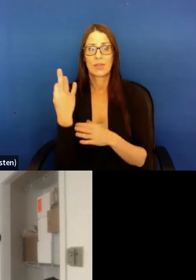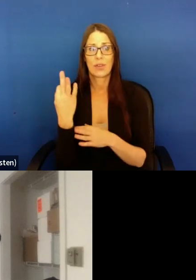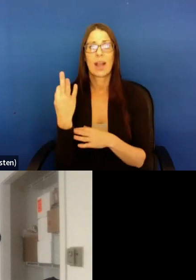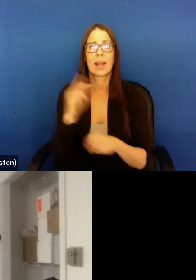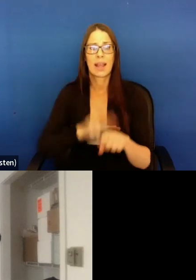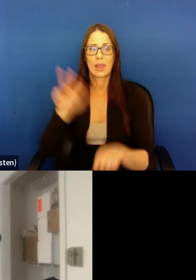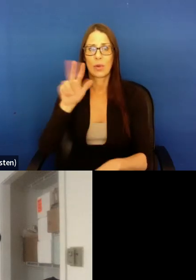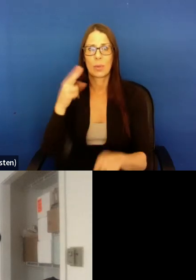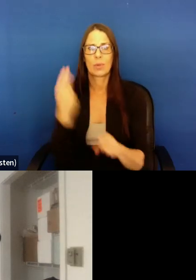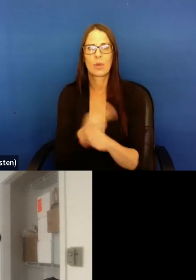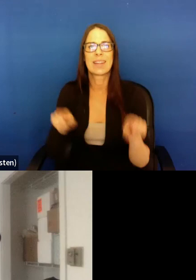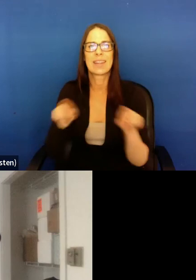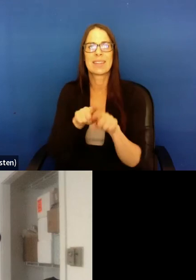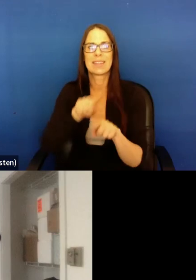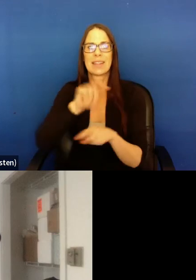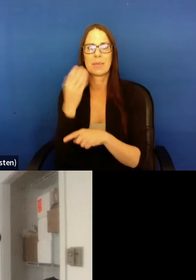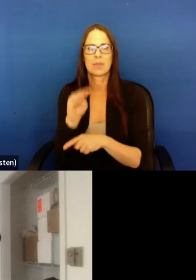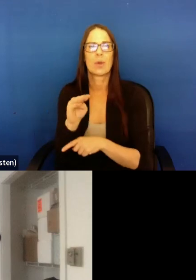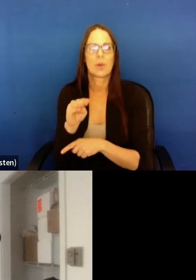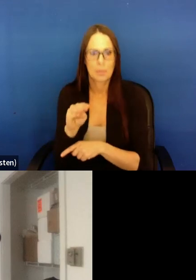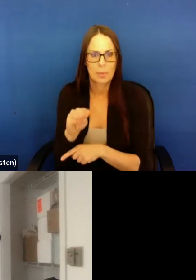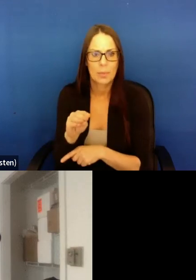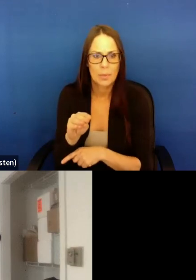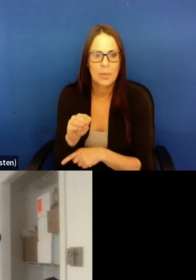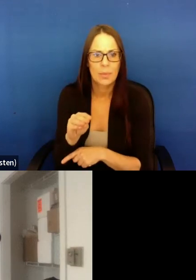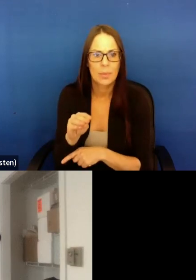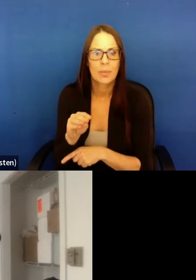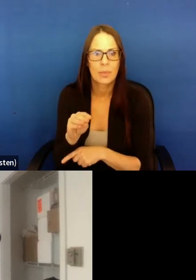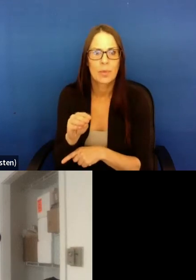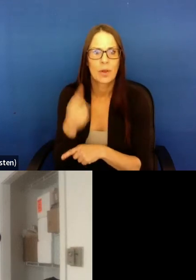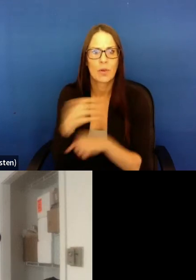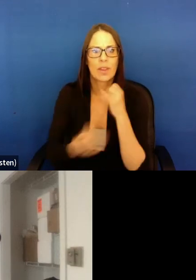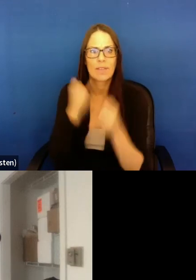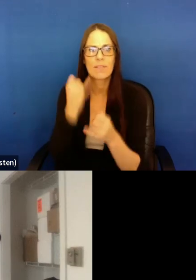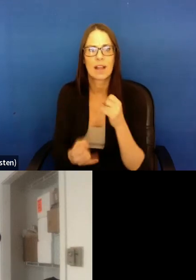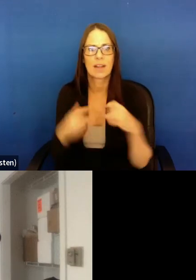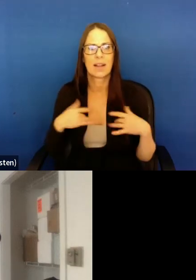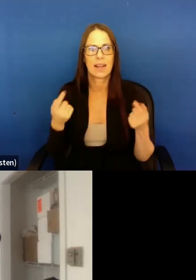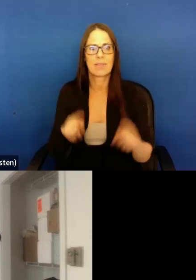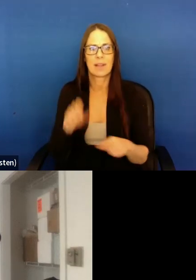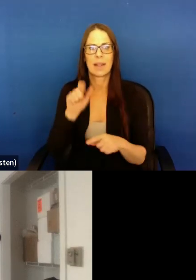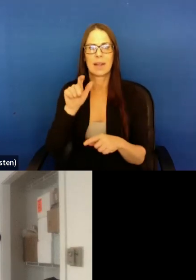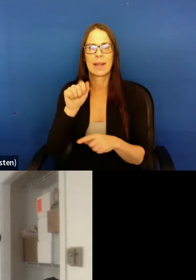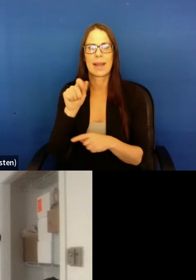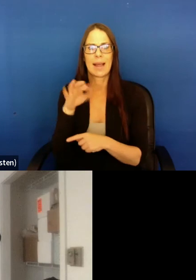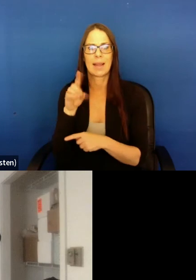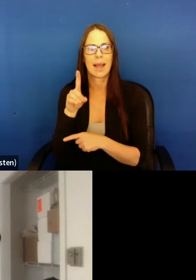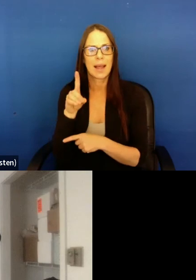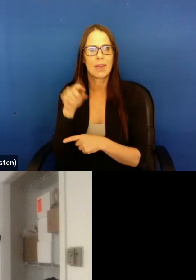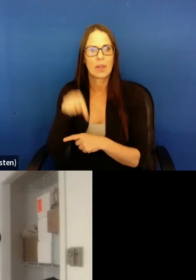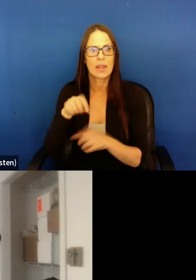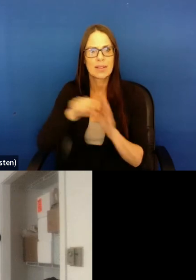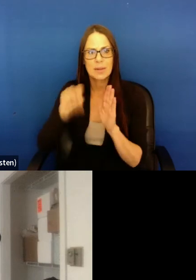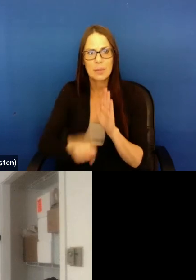link, and in ISEC 655 for the final event of the Allied project for this semester. So we are